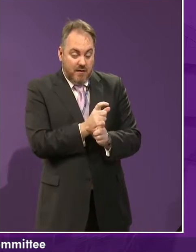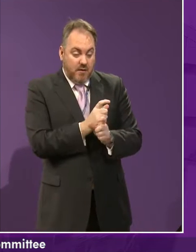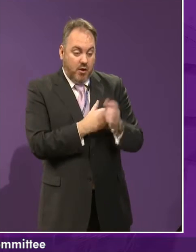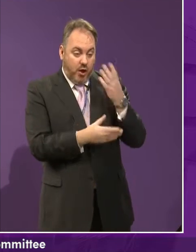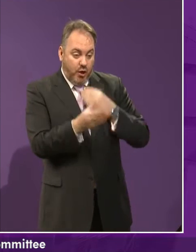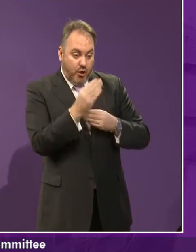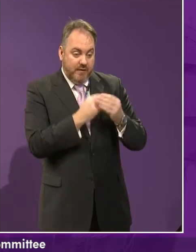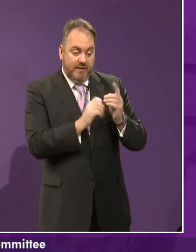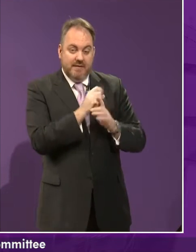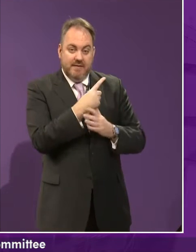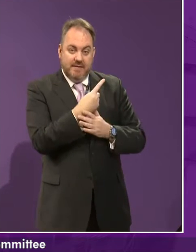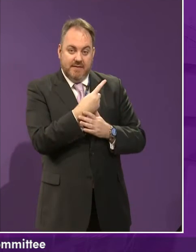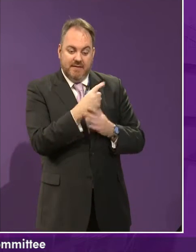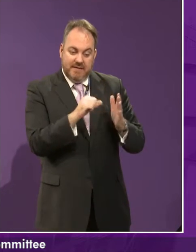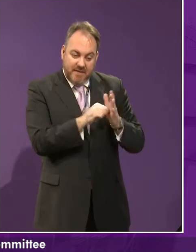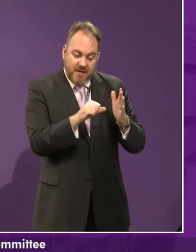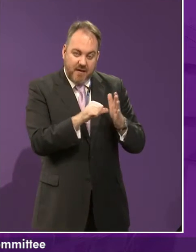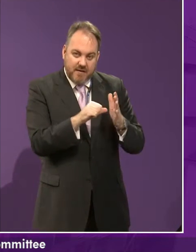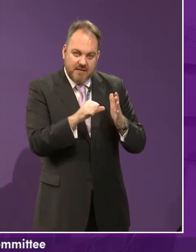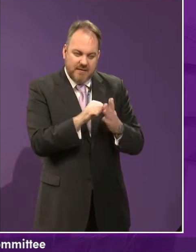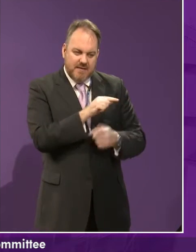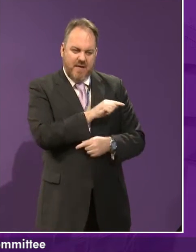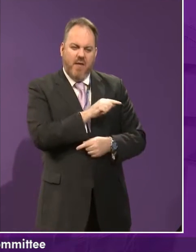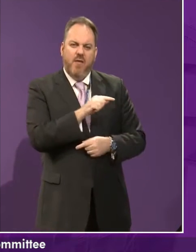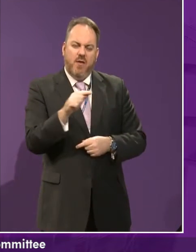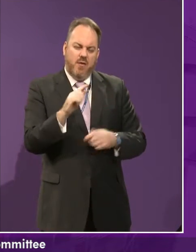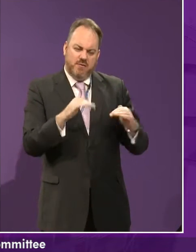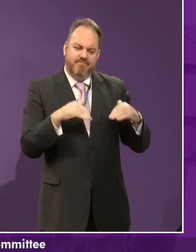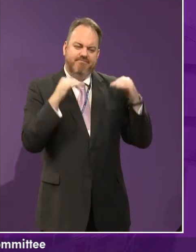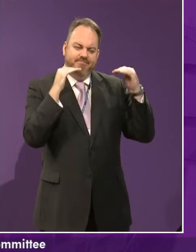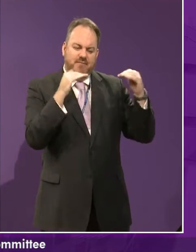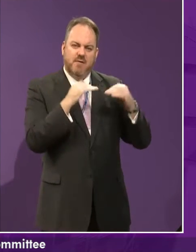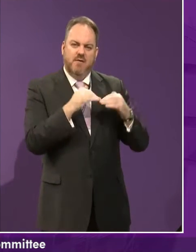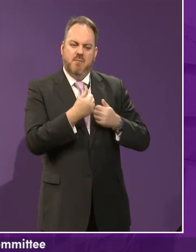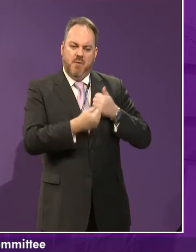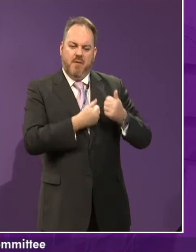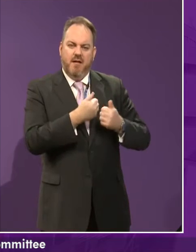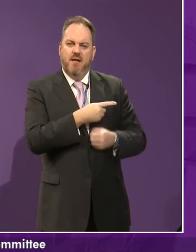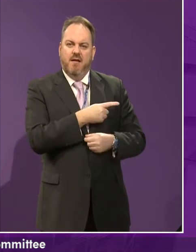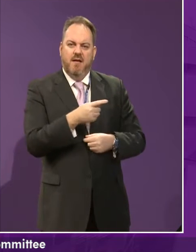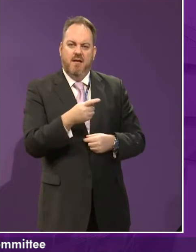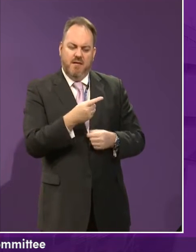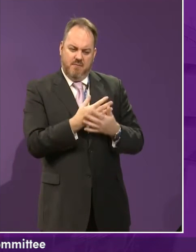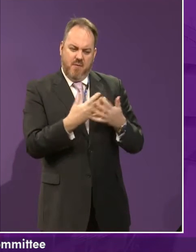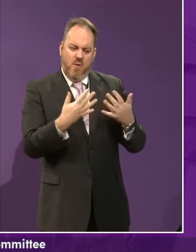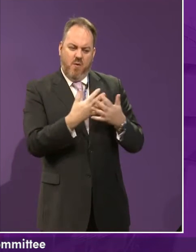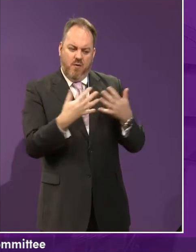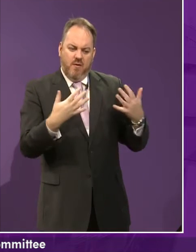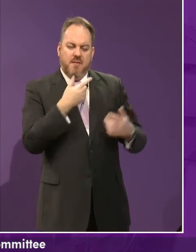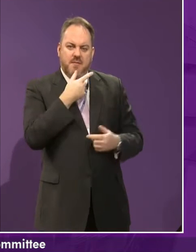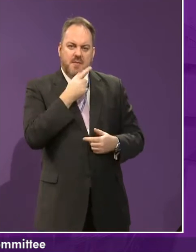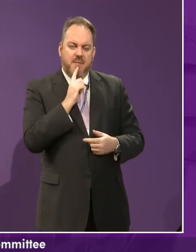definitely the category of disabilities that most institutions are best equipped to